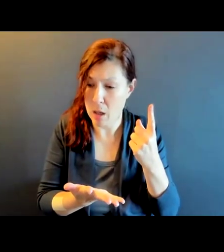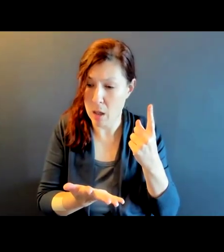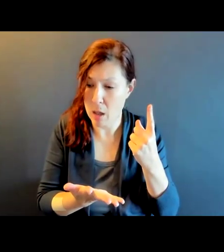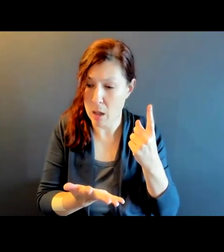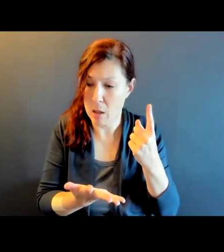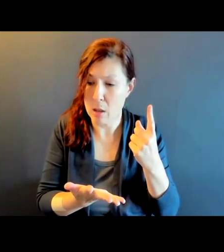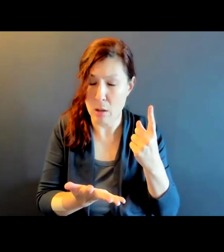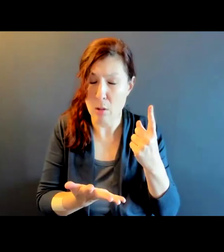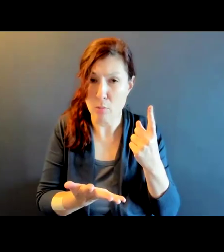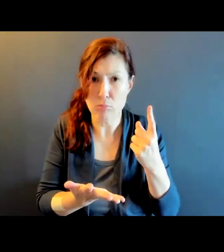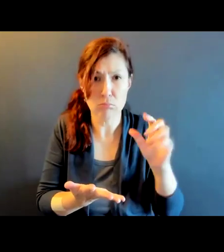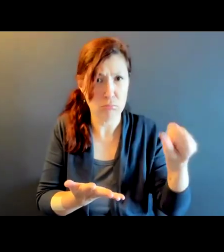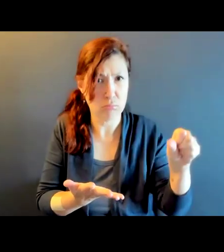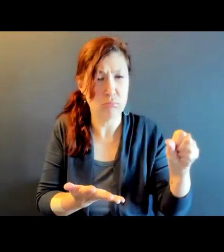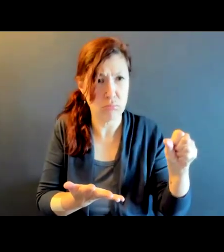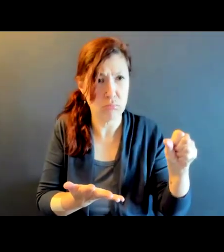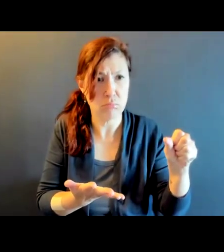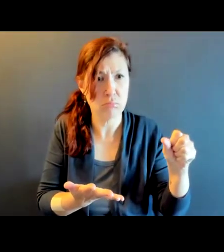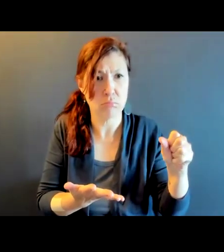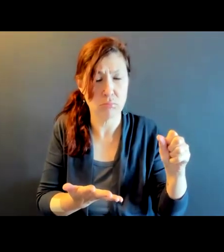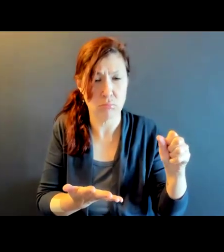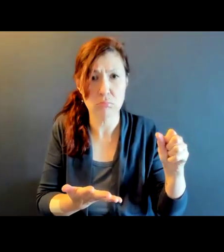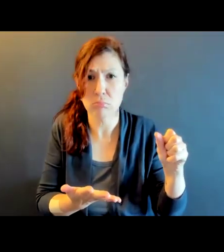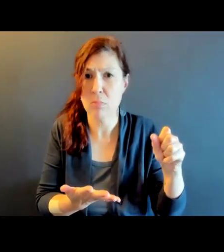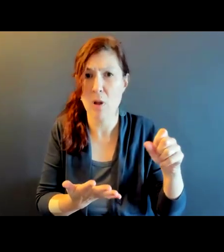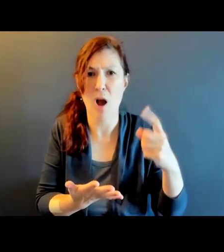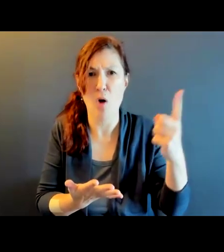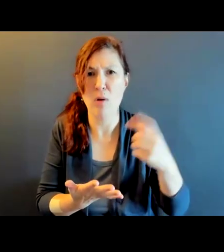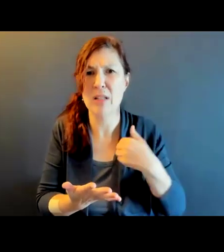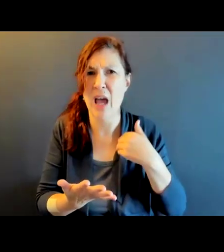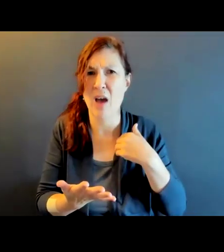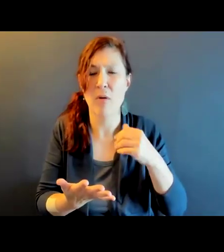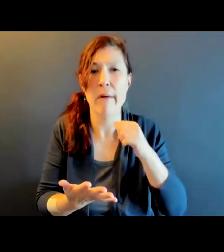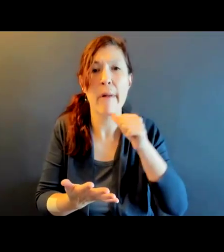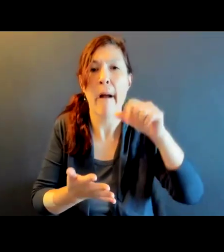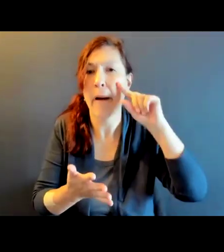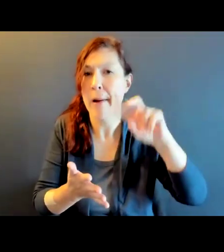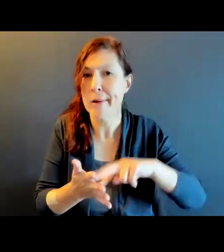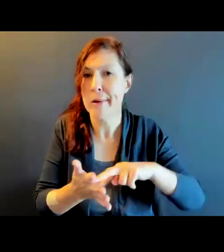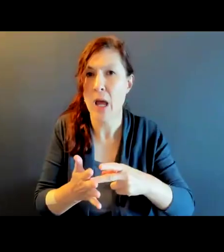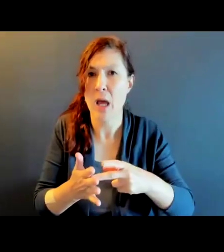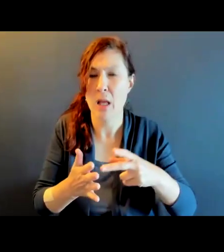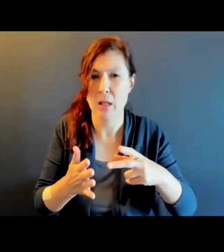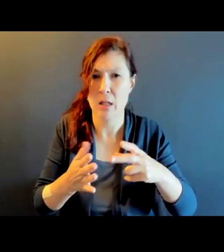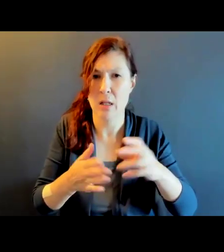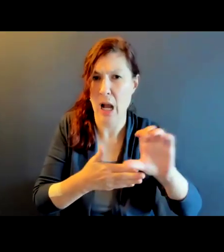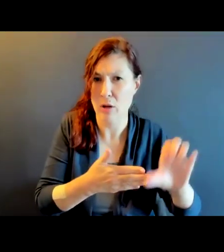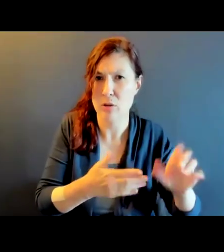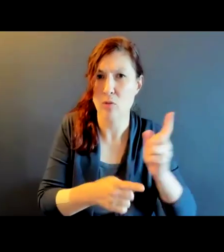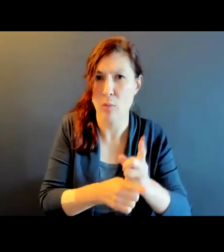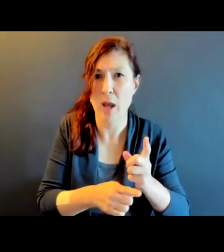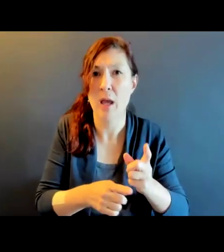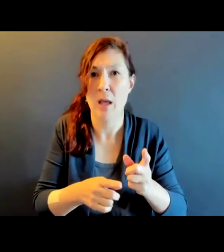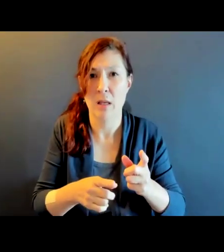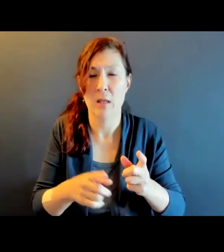imperfect and unintended consequences anyway. Yep. There's only a certain amount of seats, and the best we have are proxies. We